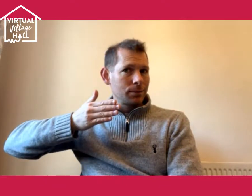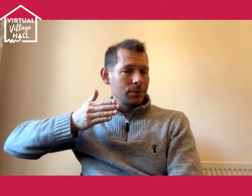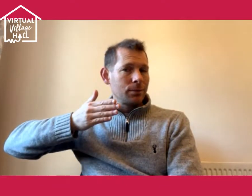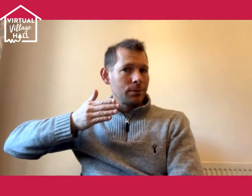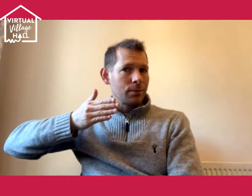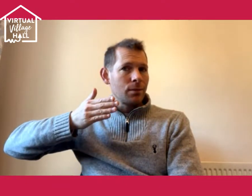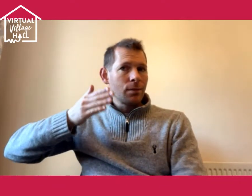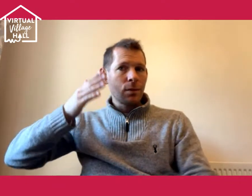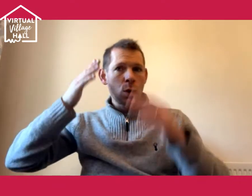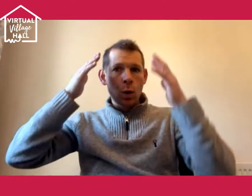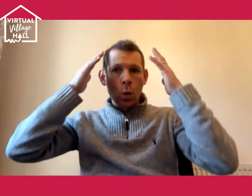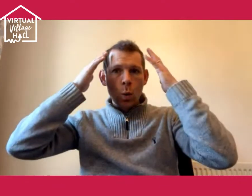straight,